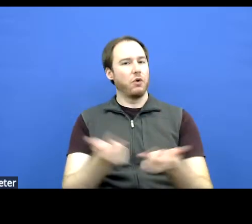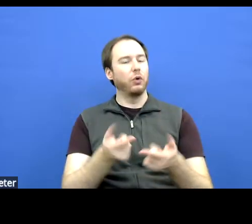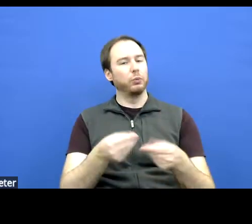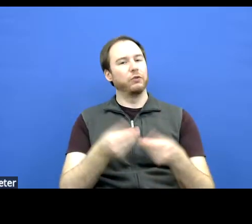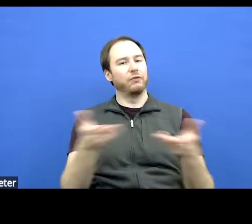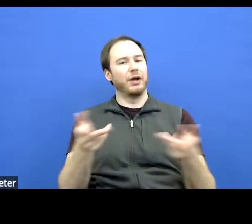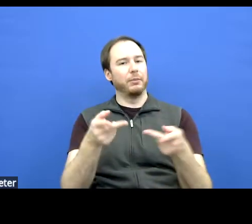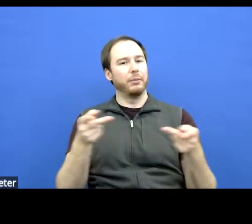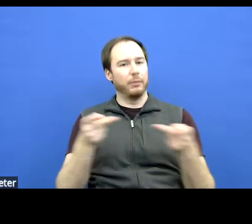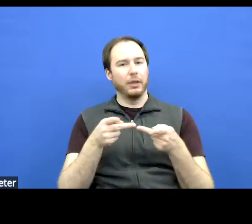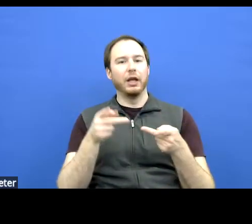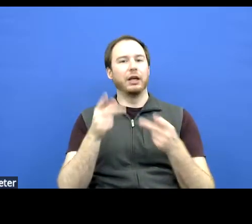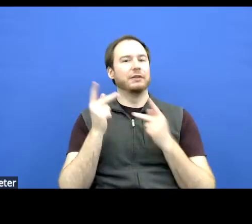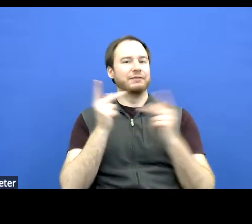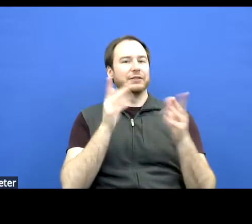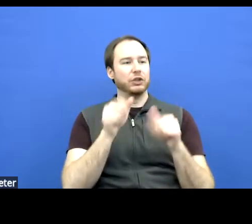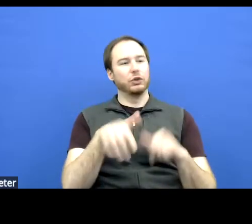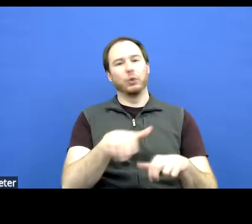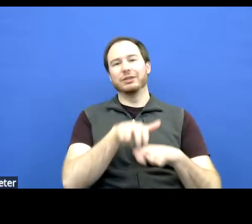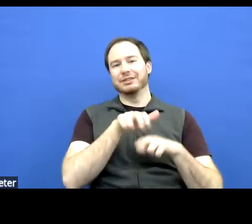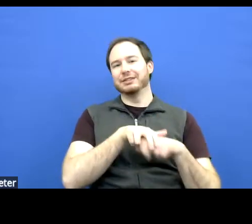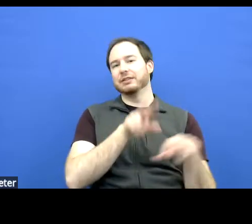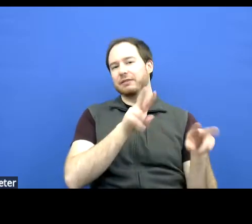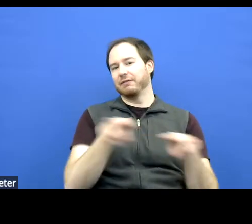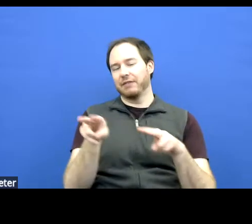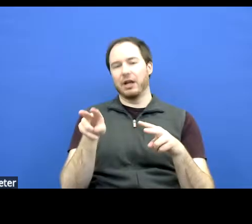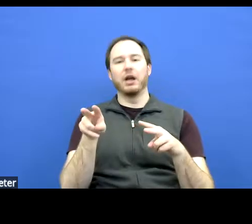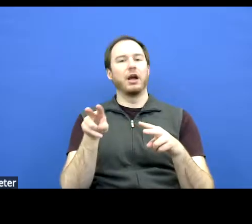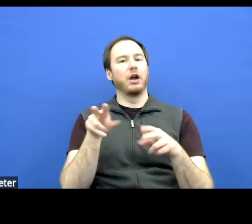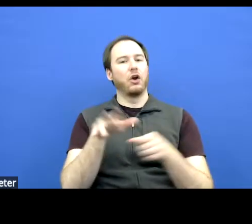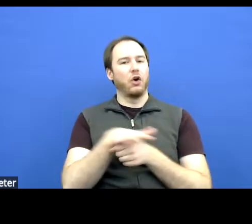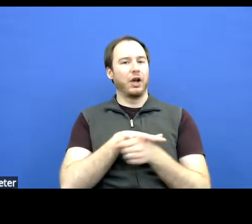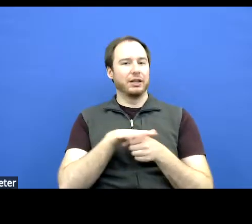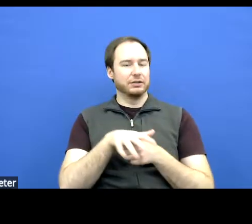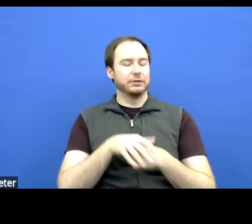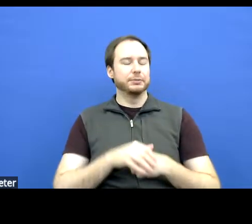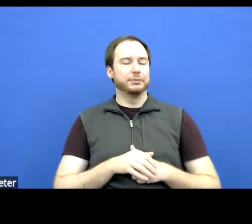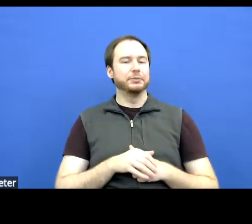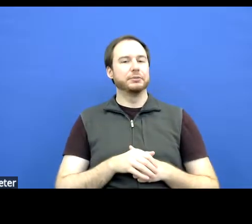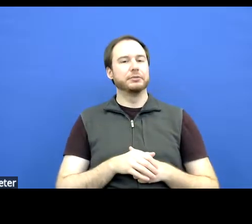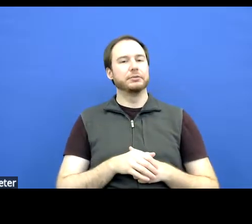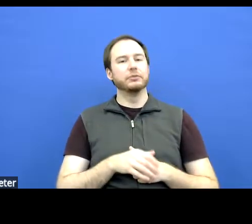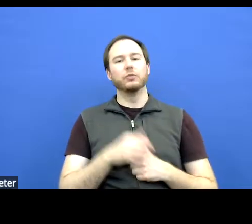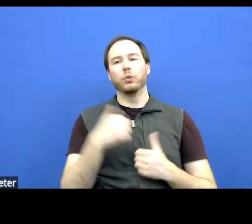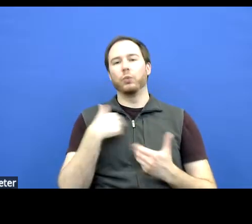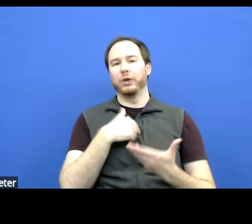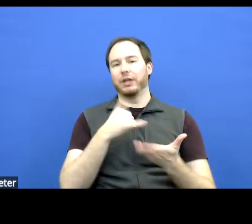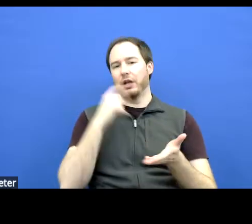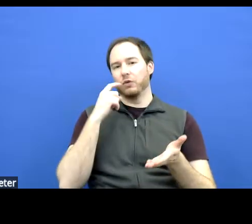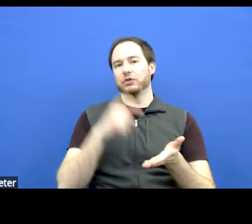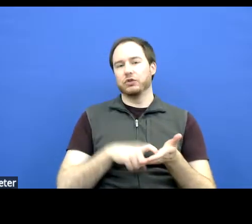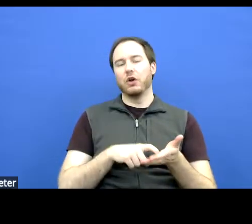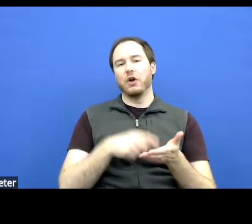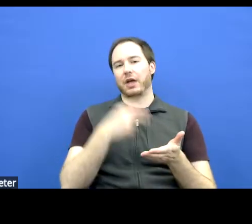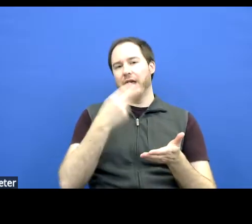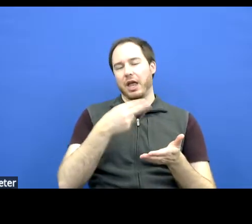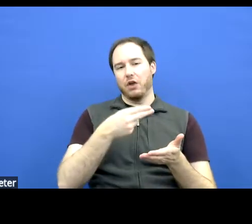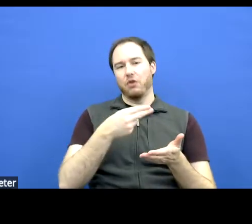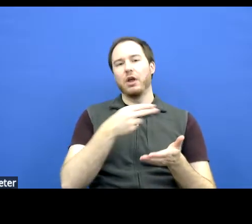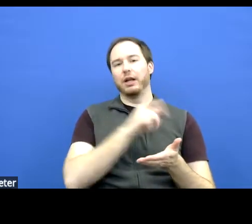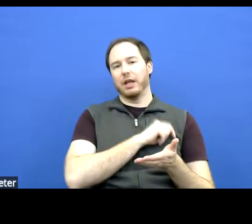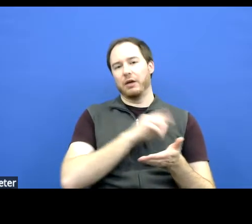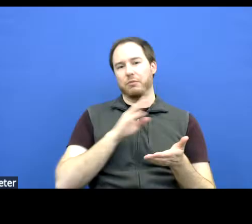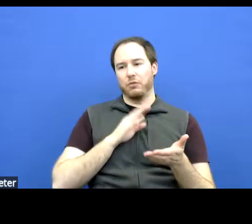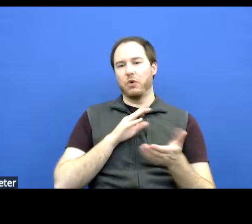for visitors to sit and enjoy various locations around the camp. Therefore, be it resolved that the Henrietta Town Board